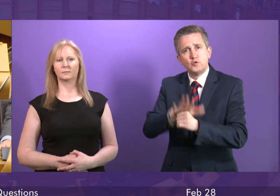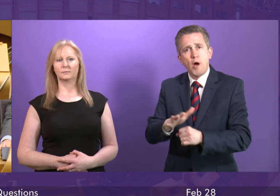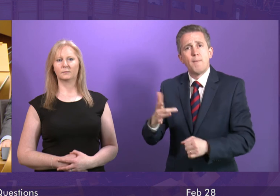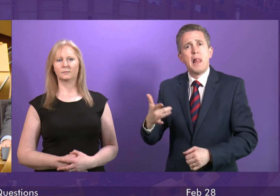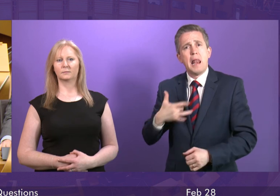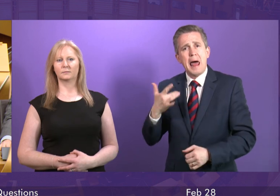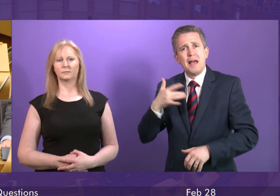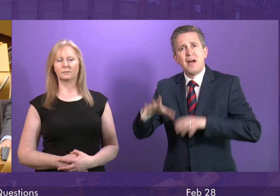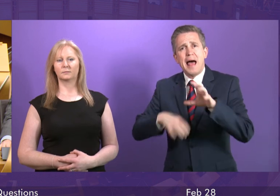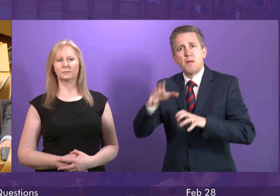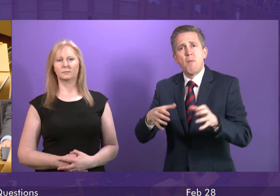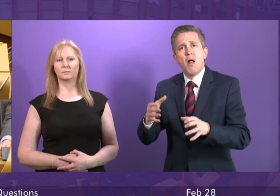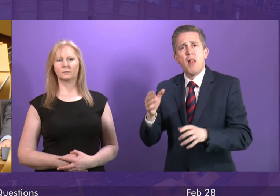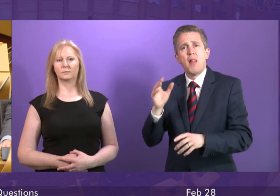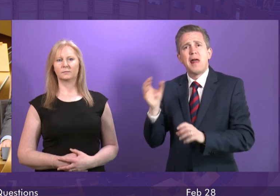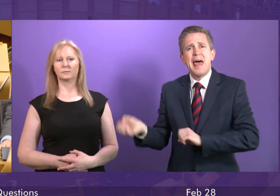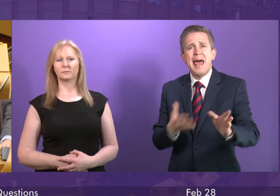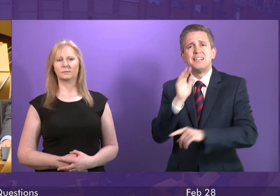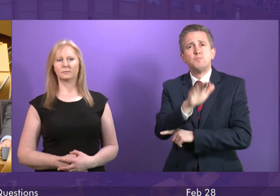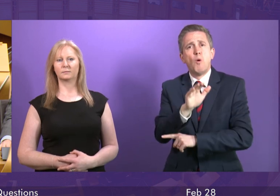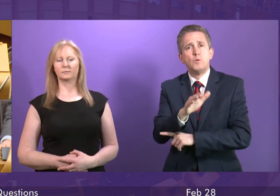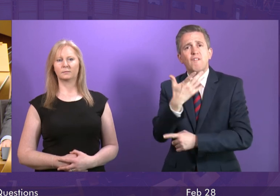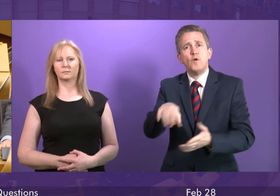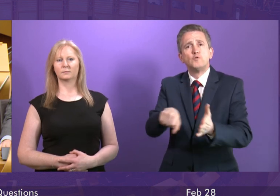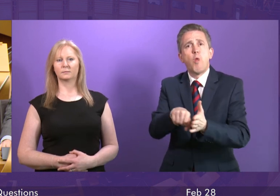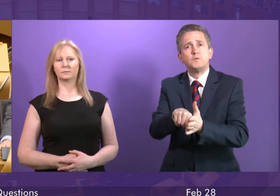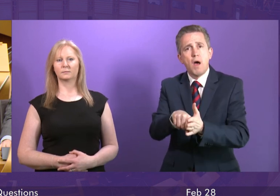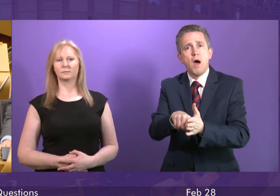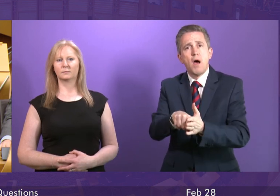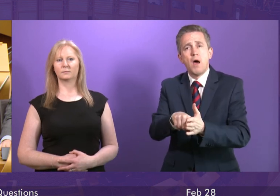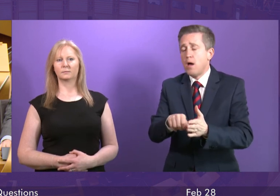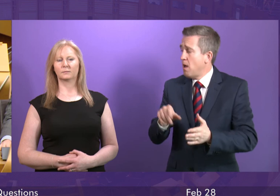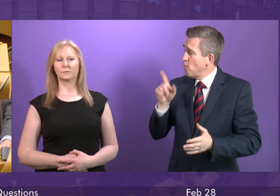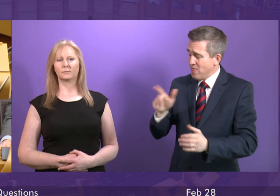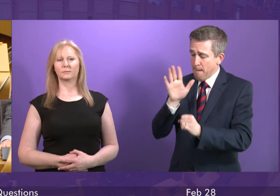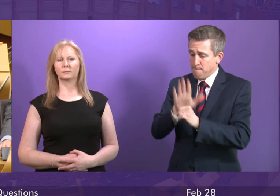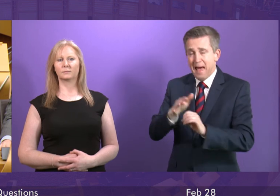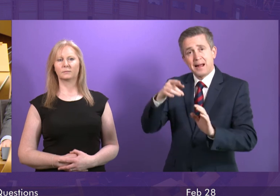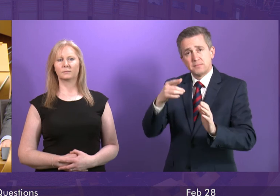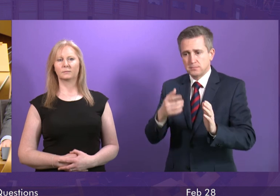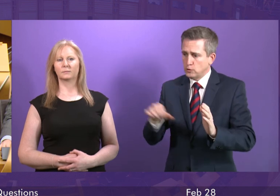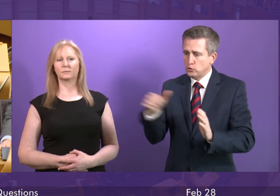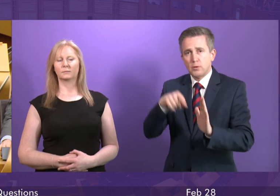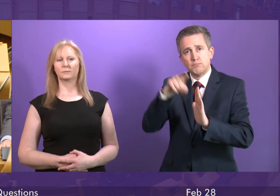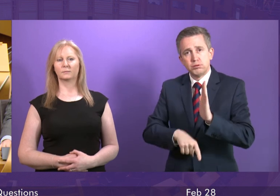exports for slaughter. And if the rest of the UK introduces such a ban, state now that Scotland will not seek an opt-out.